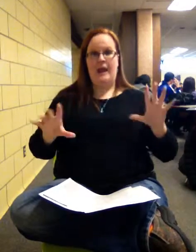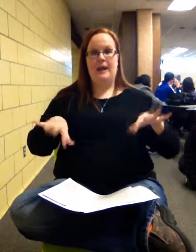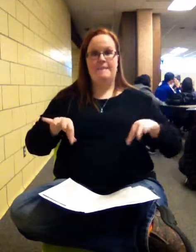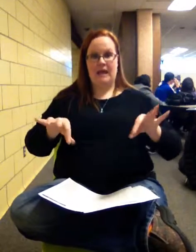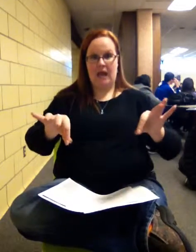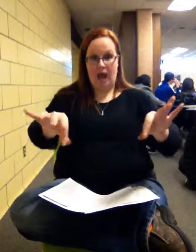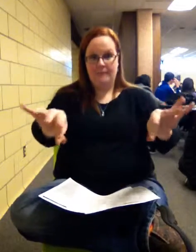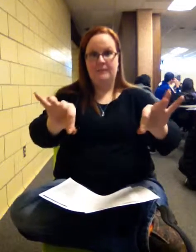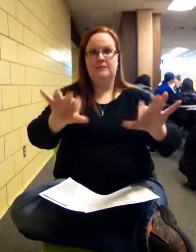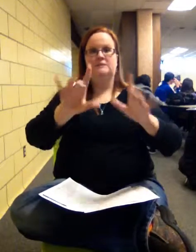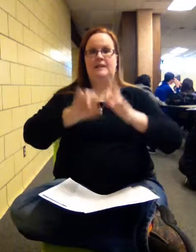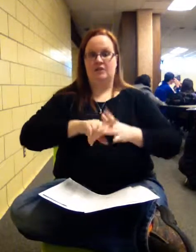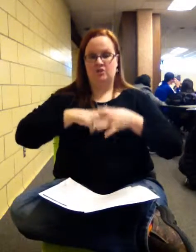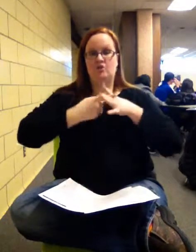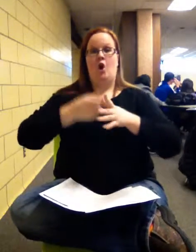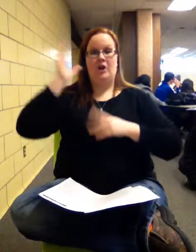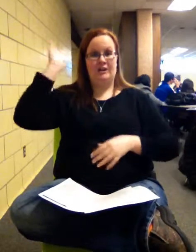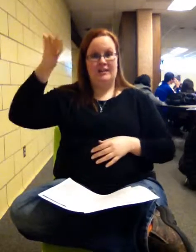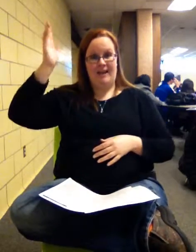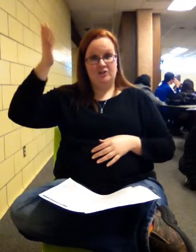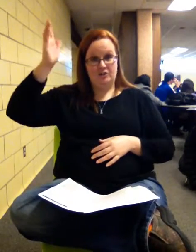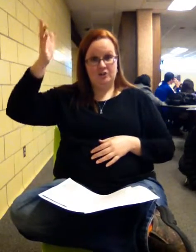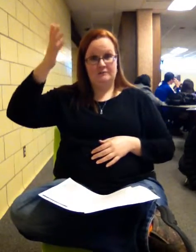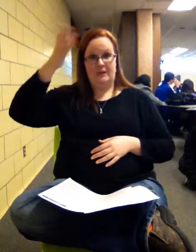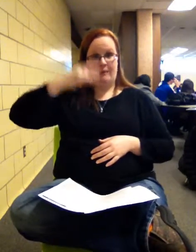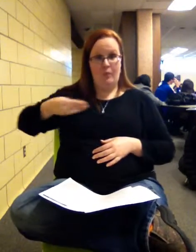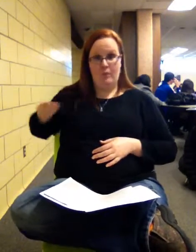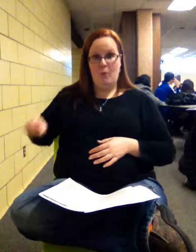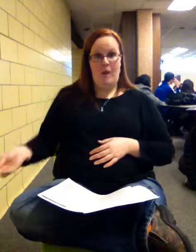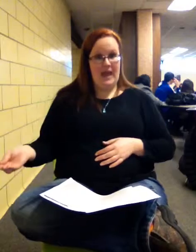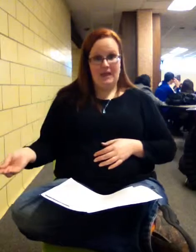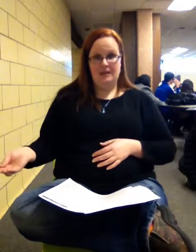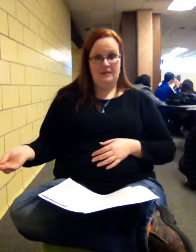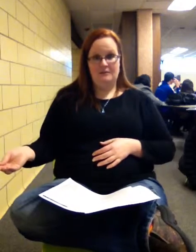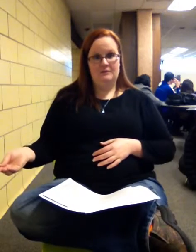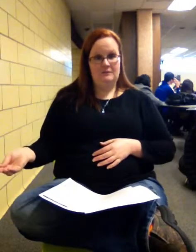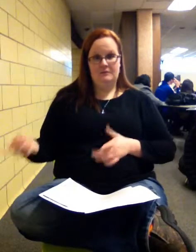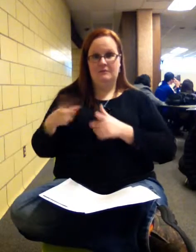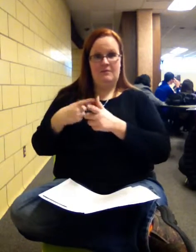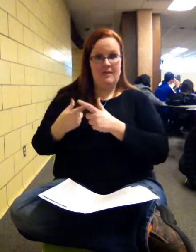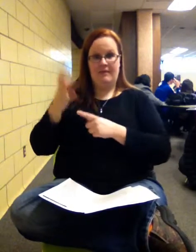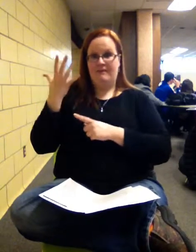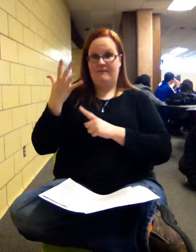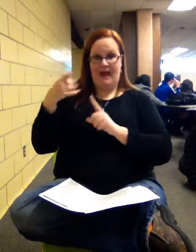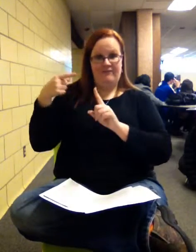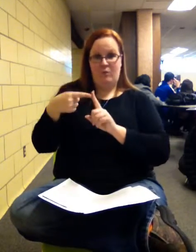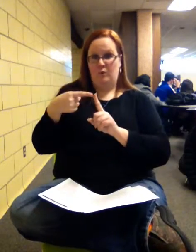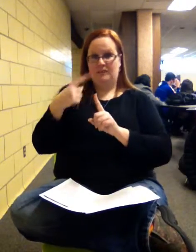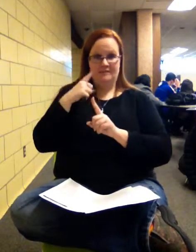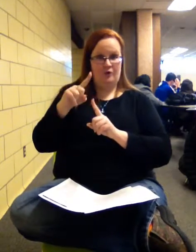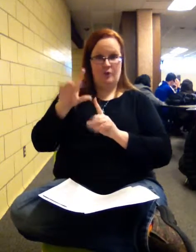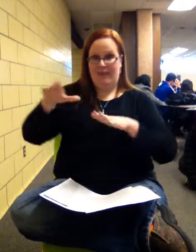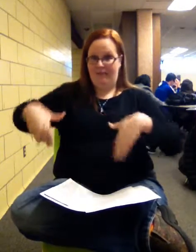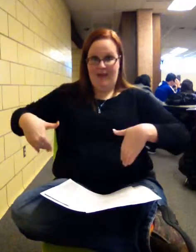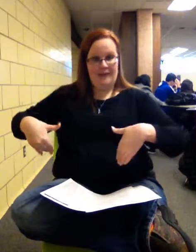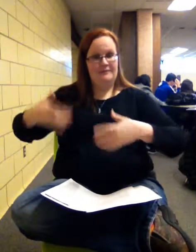the lecture, and so I'll put the papers away, then that's when the 5 points for being late starts to come in. So if you usually have problems